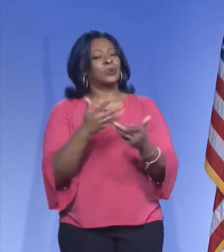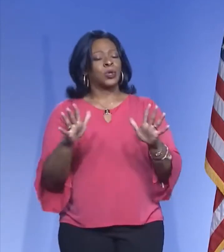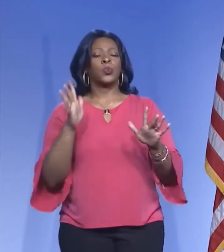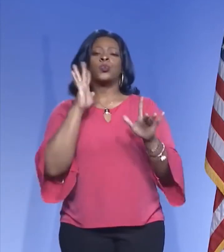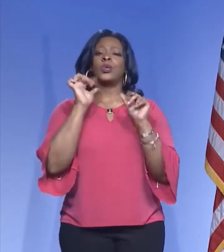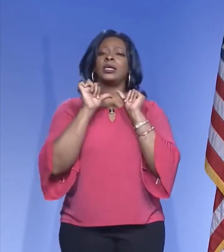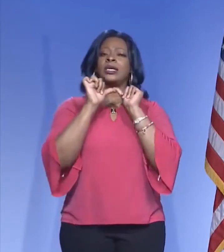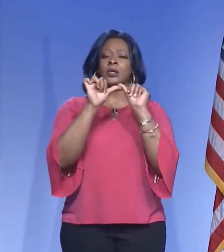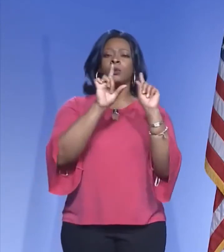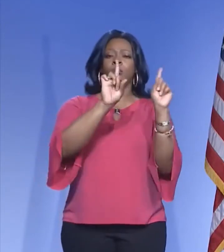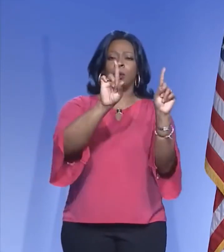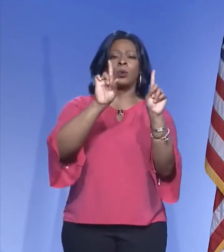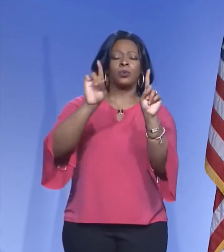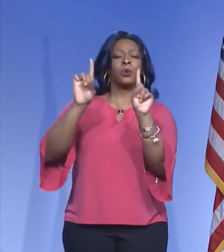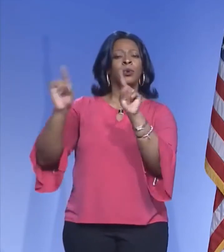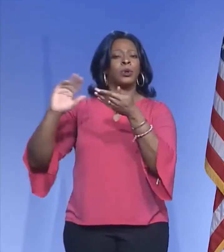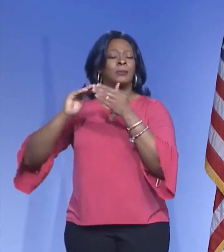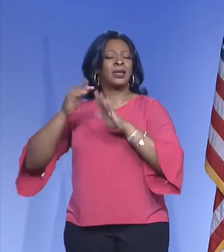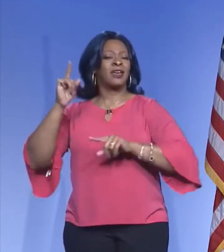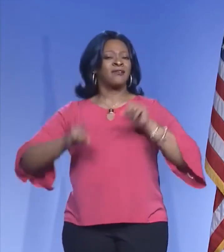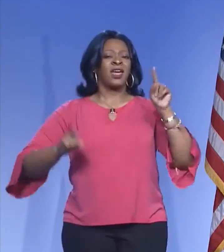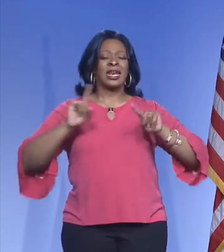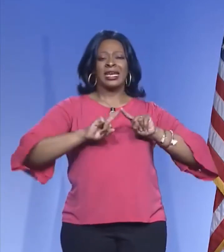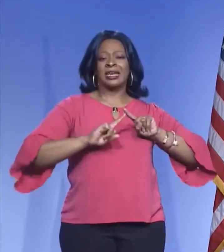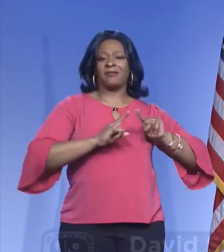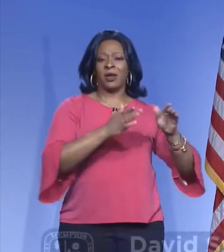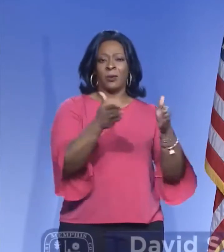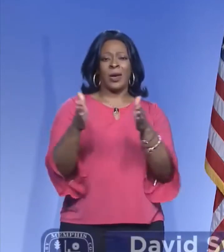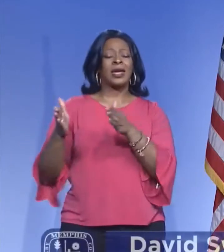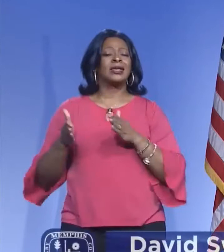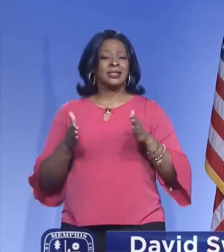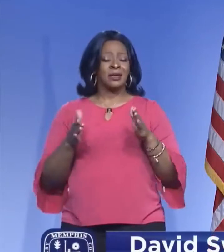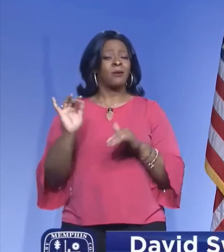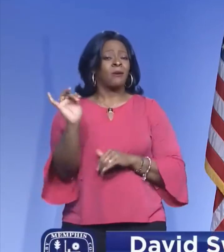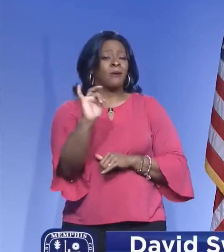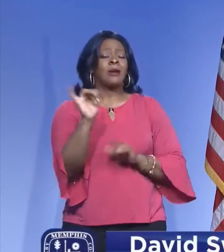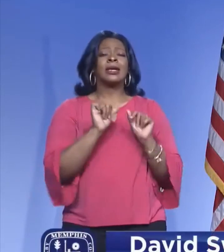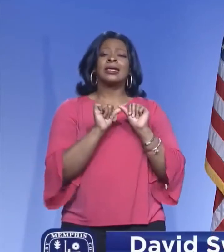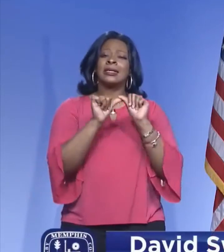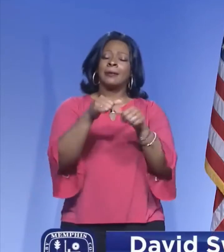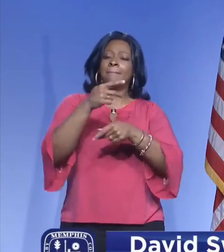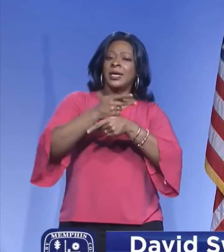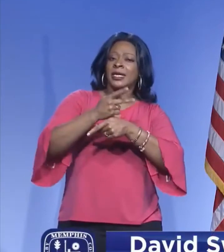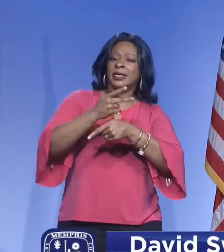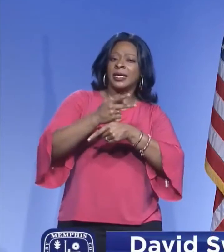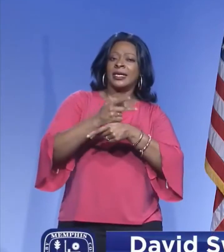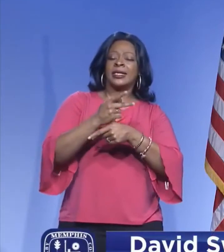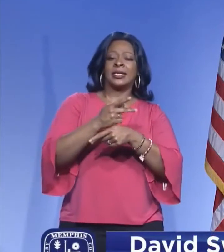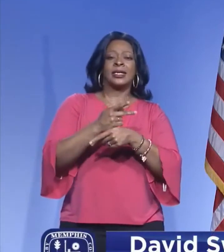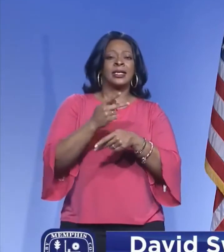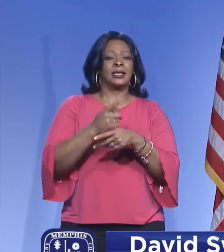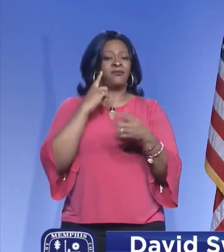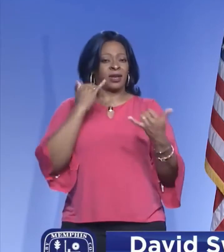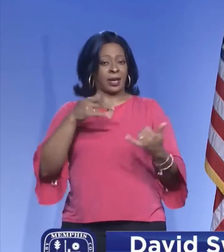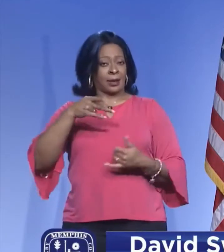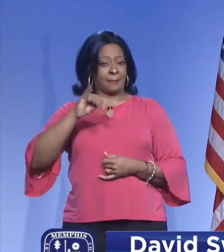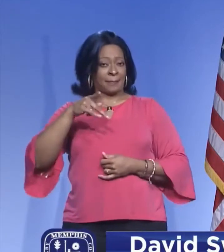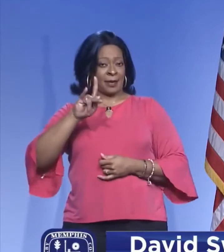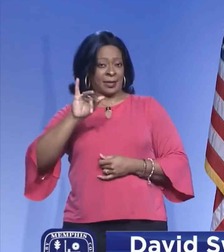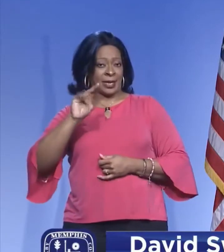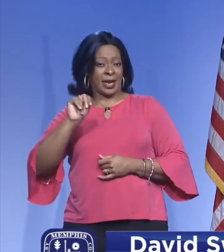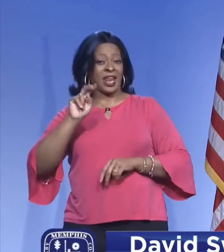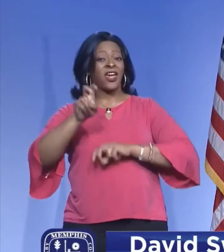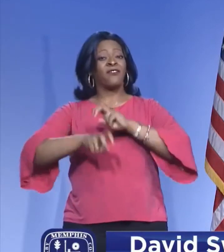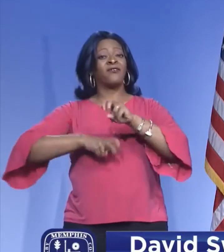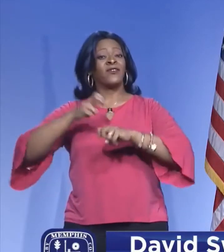continue going out in the community in a variety of ways, and also continue maintaining for now the Pipkin building and a couple of